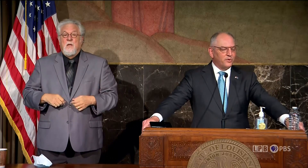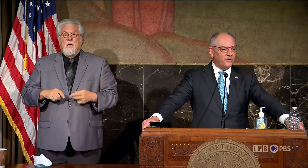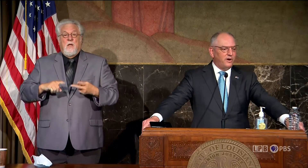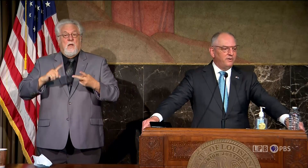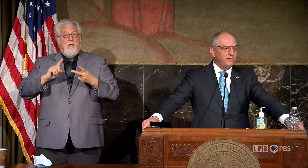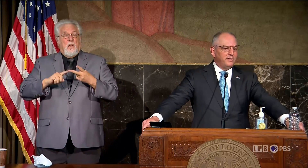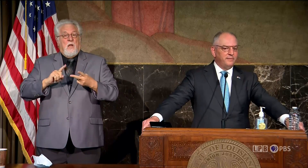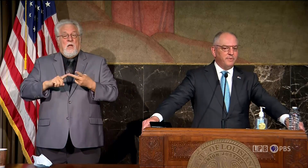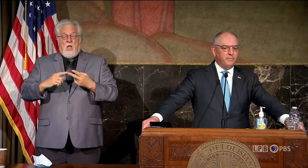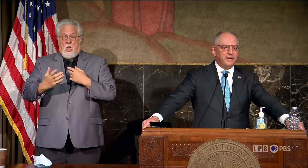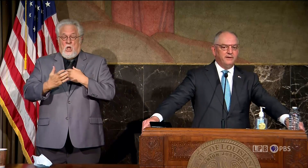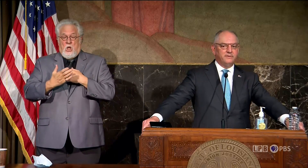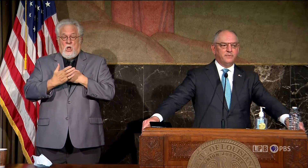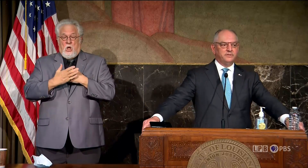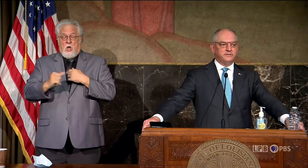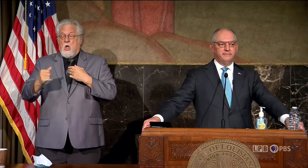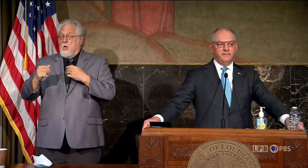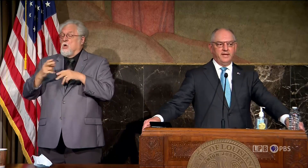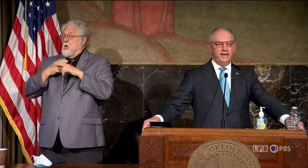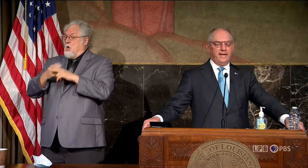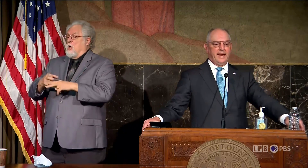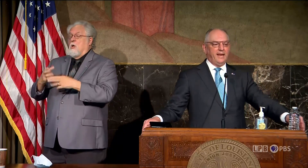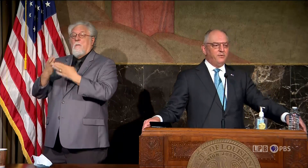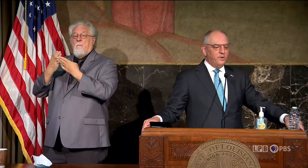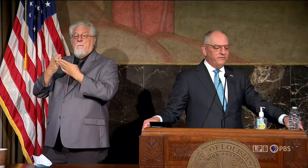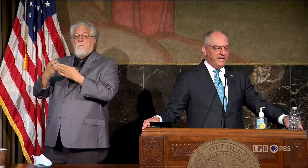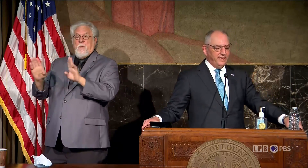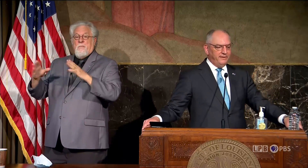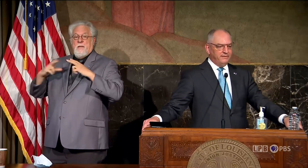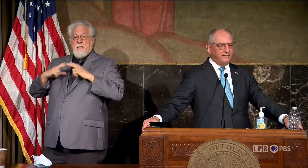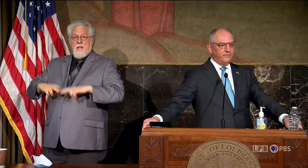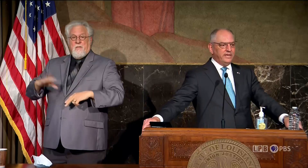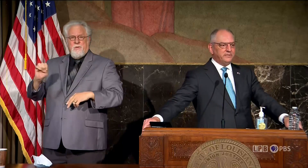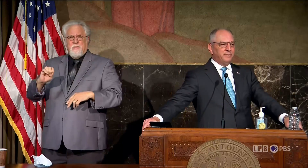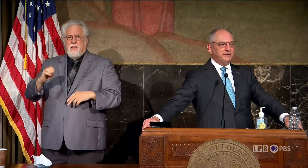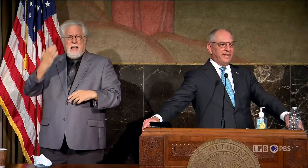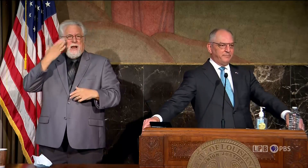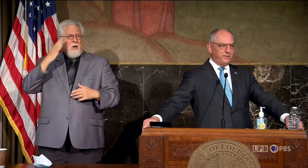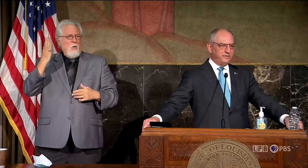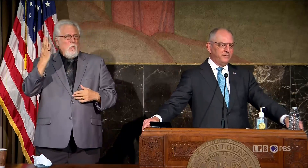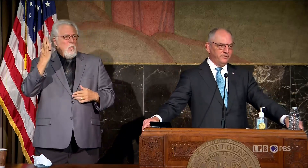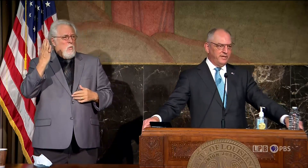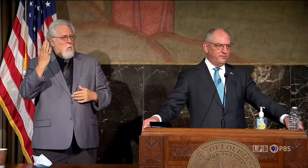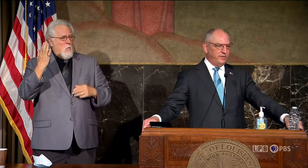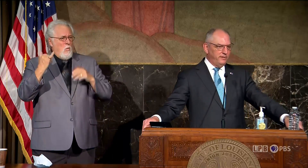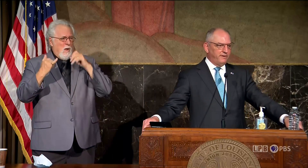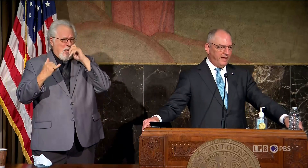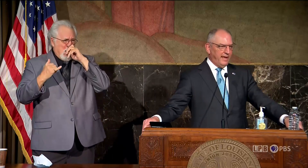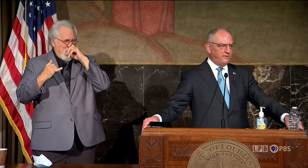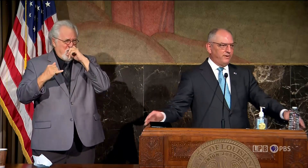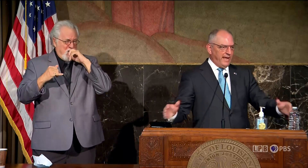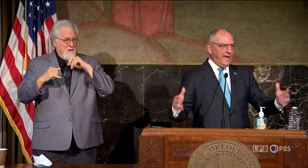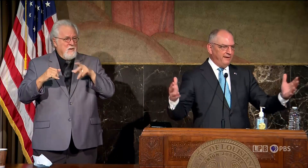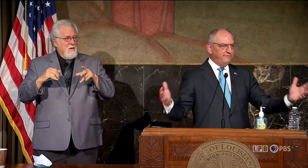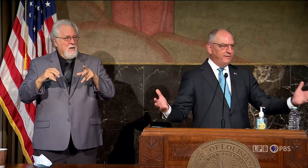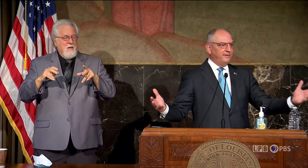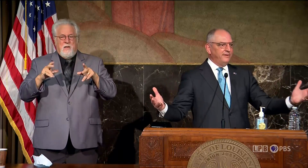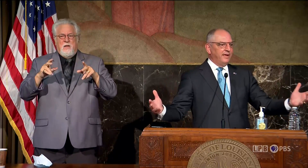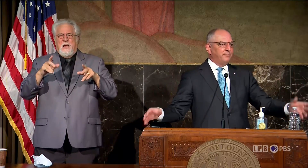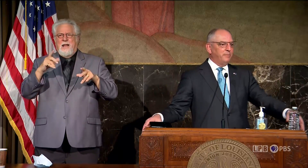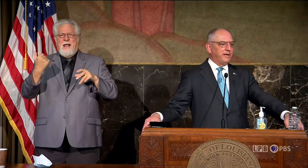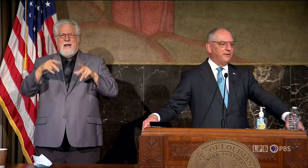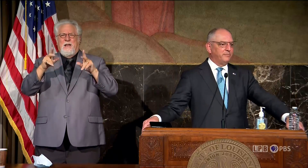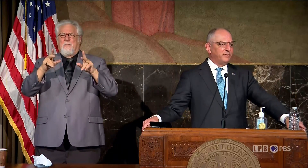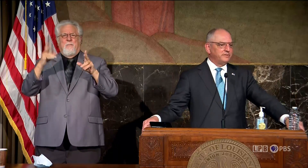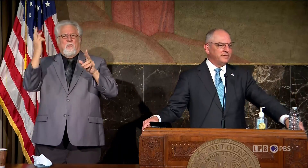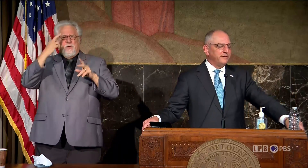you call the public health emergency, and I don't know of any reasonably sane person who thinks we don't actually have